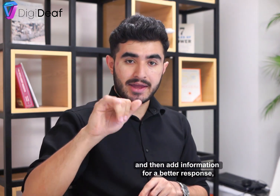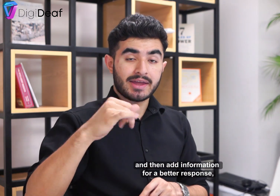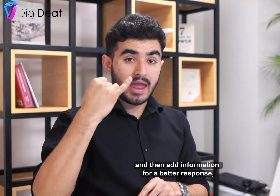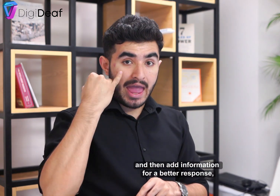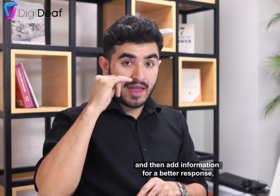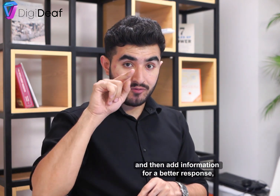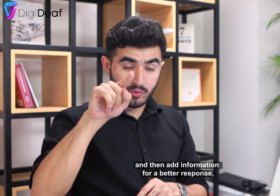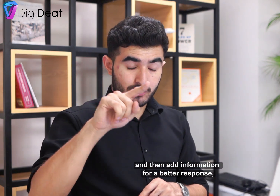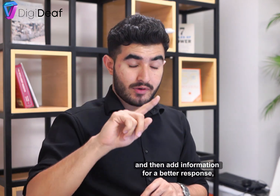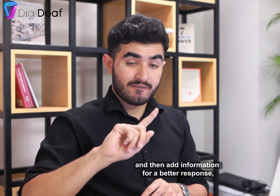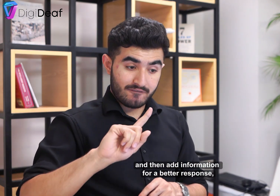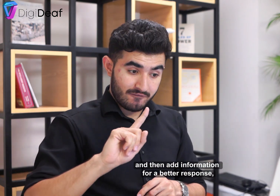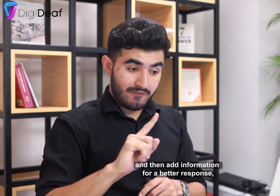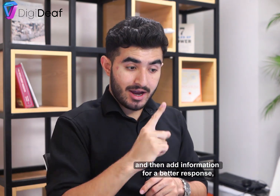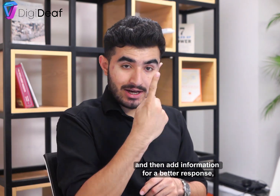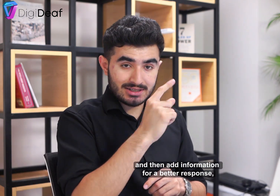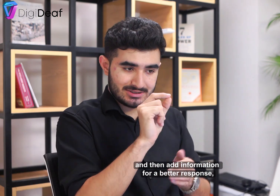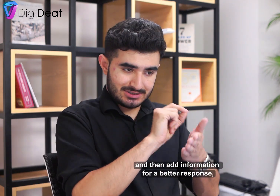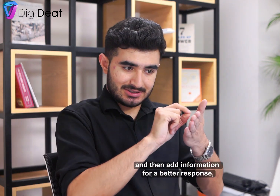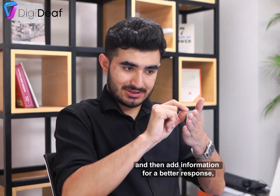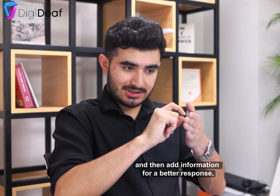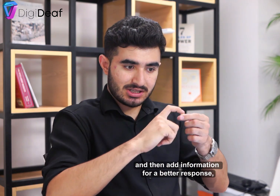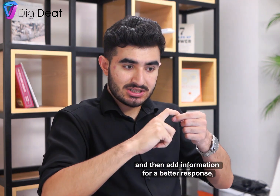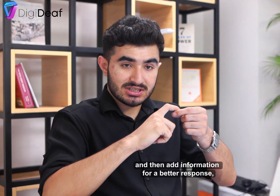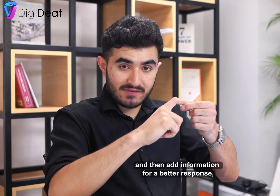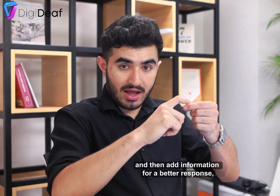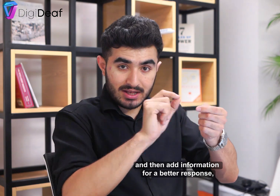and then add information for a better response.